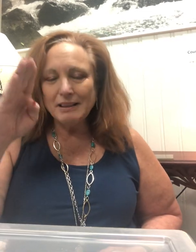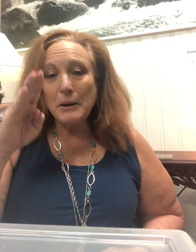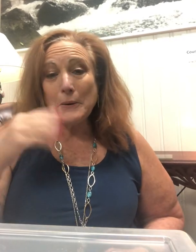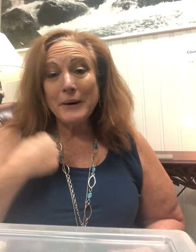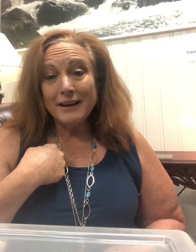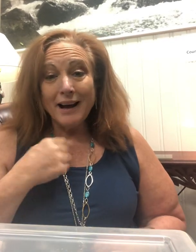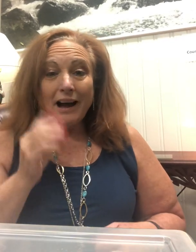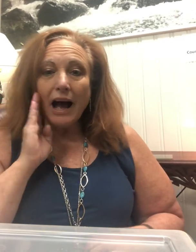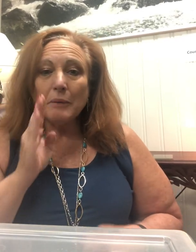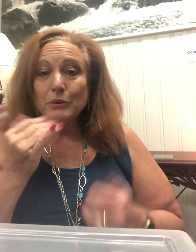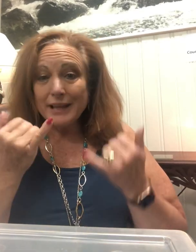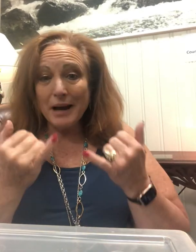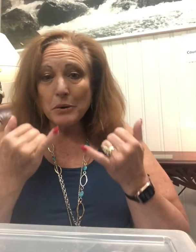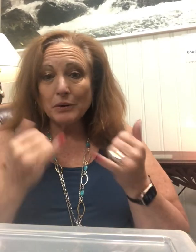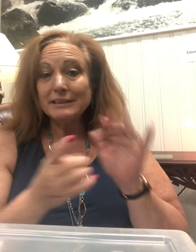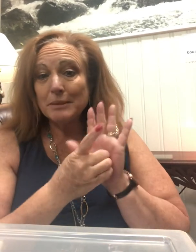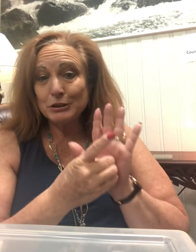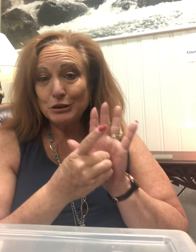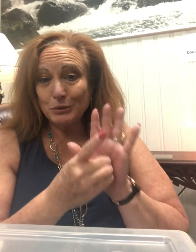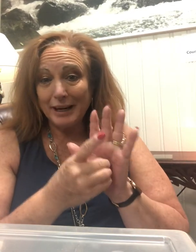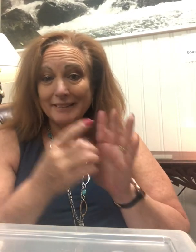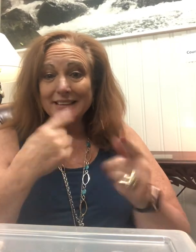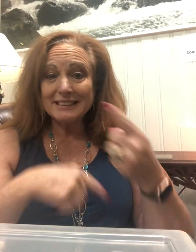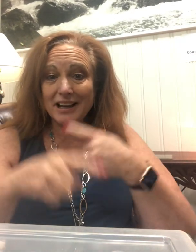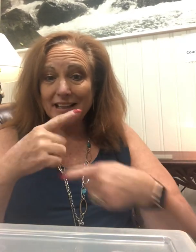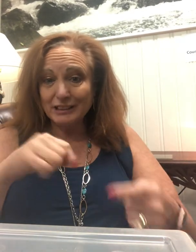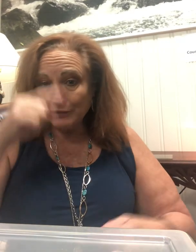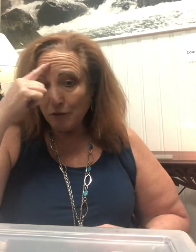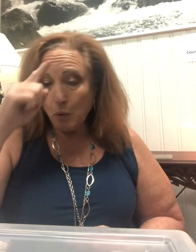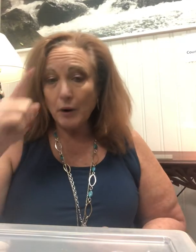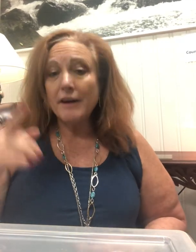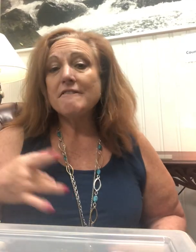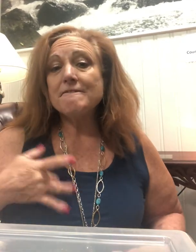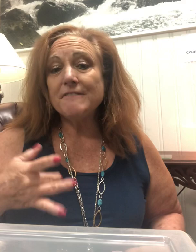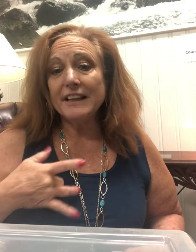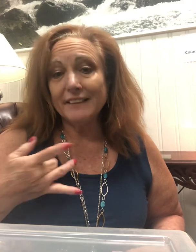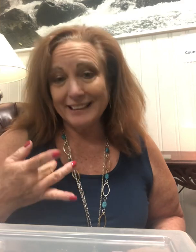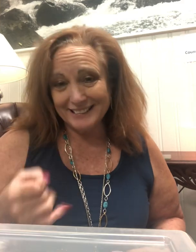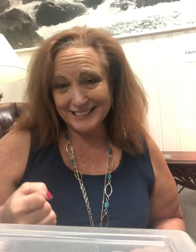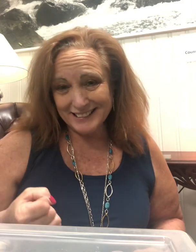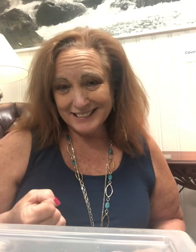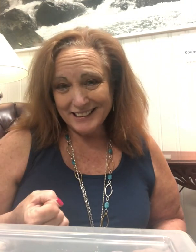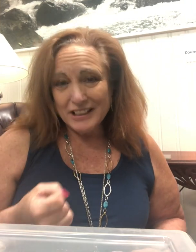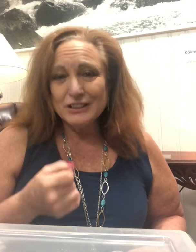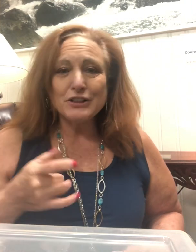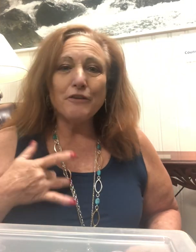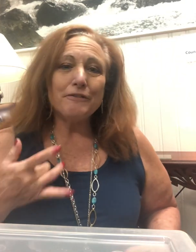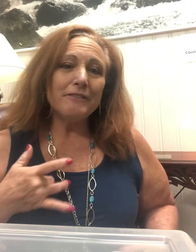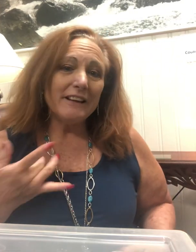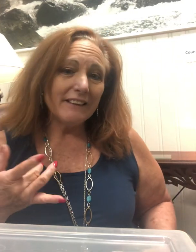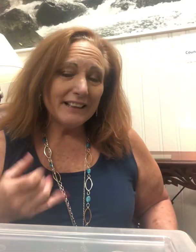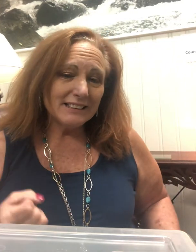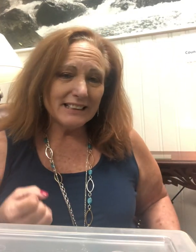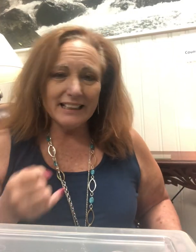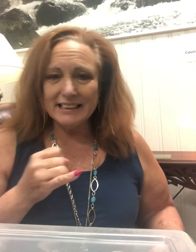Hello, I will now demonstrate the signs for feelings. So feelings